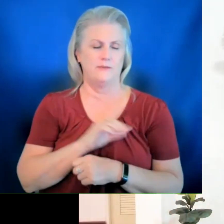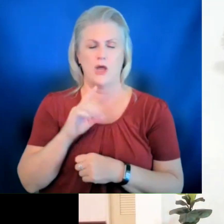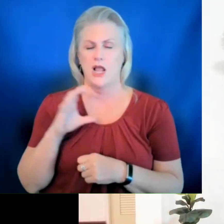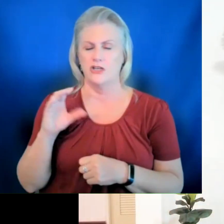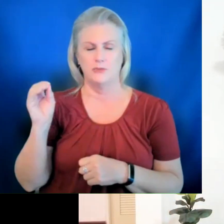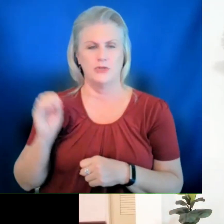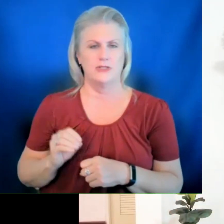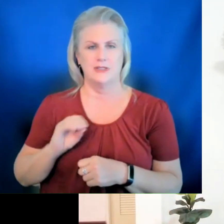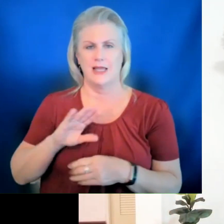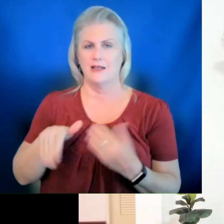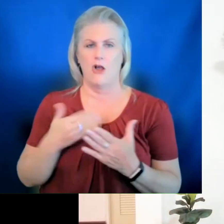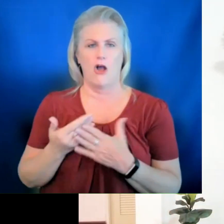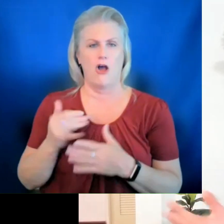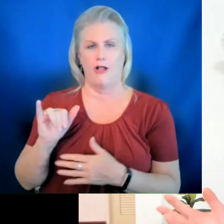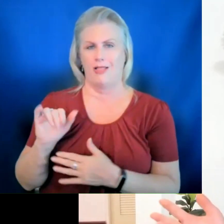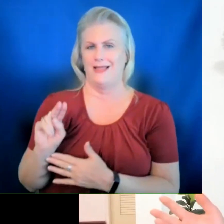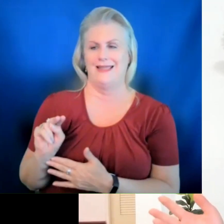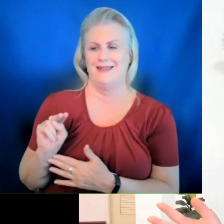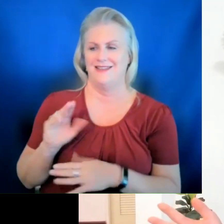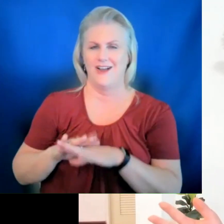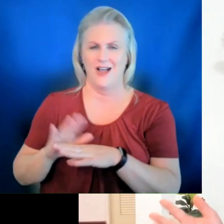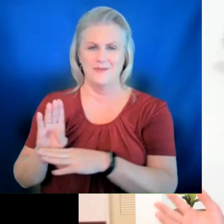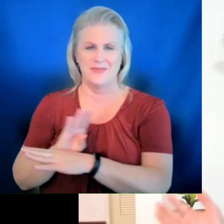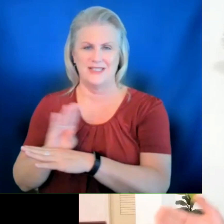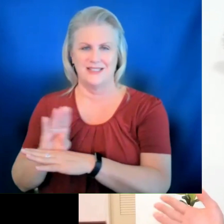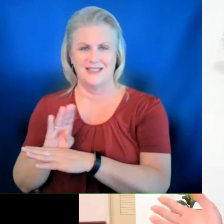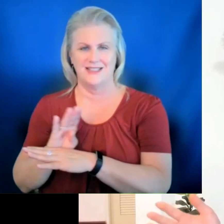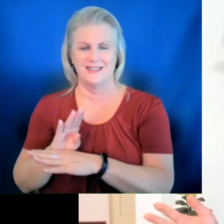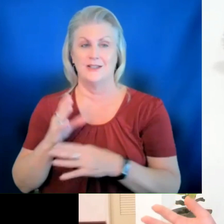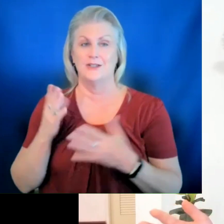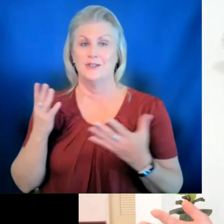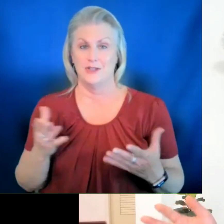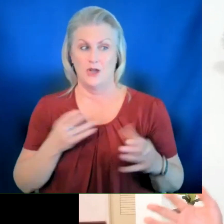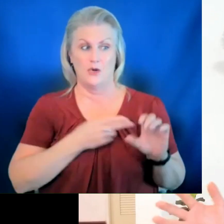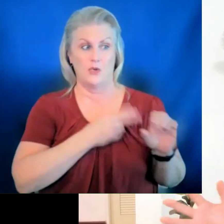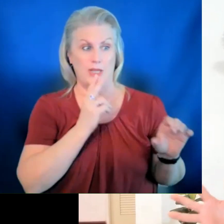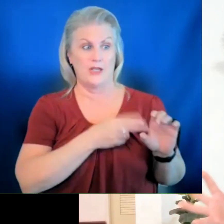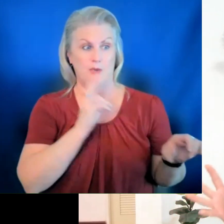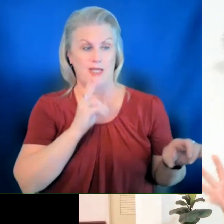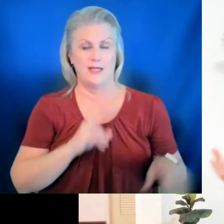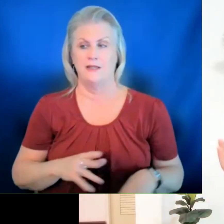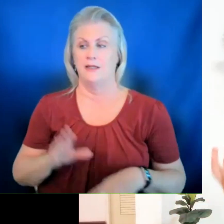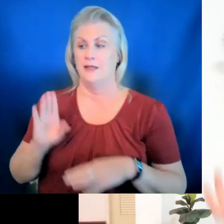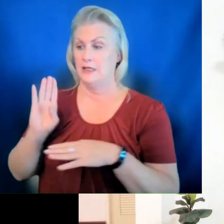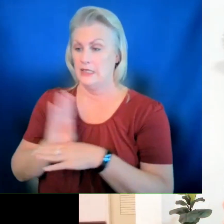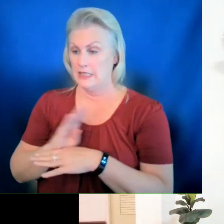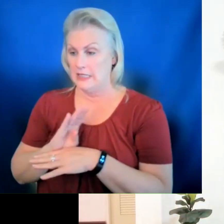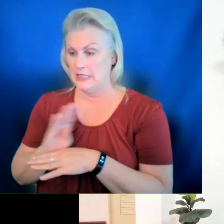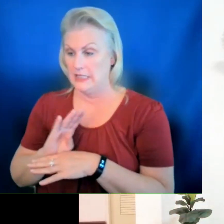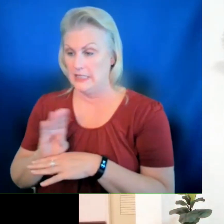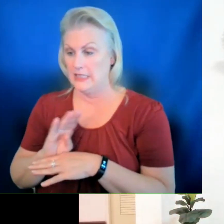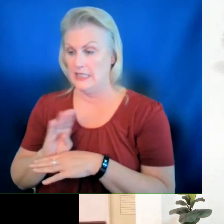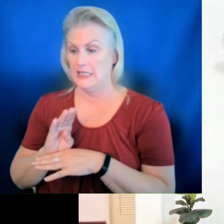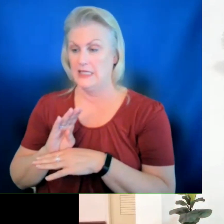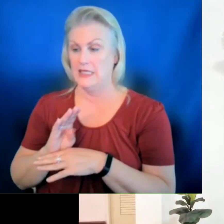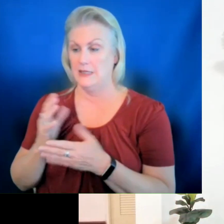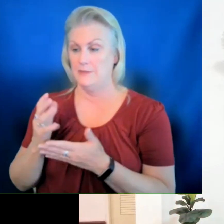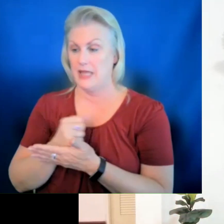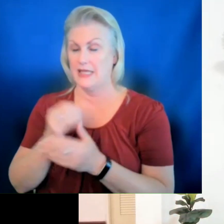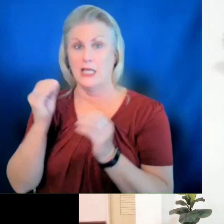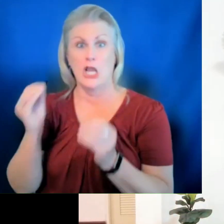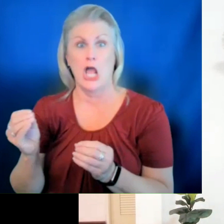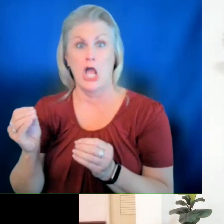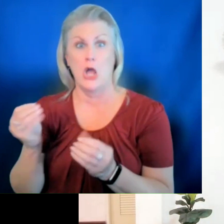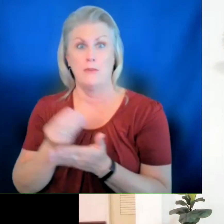And there I was, not making any money in my business, but going with so